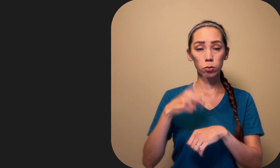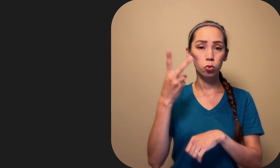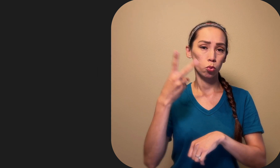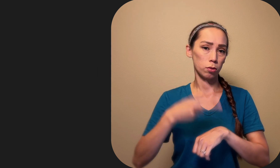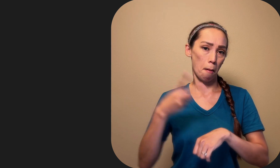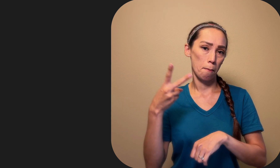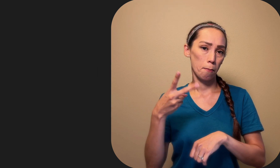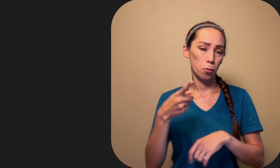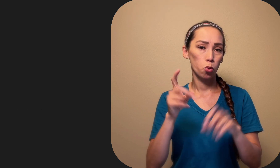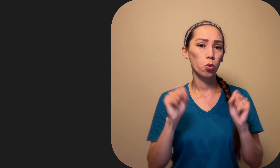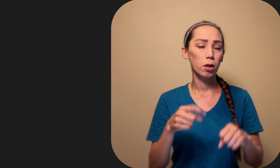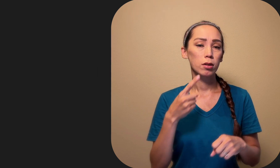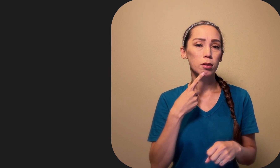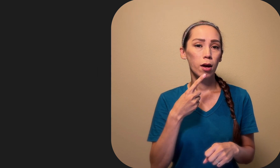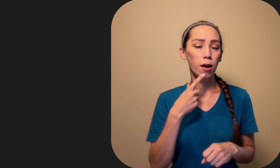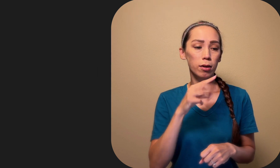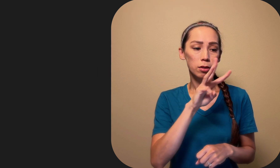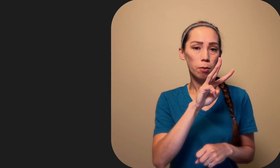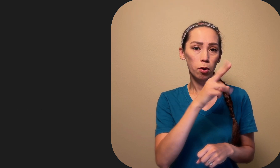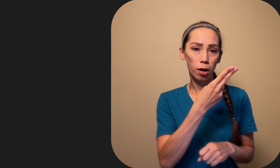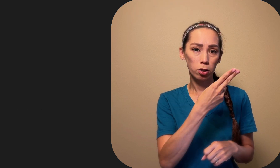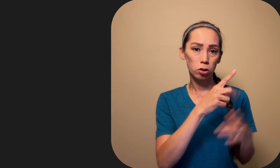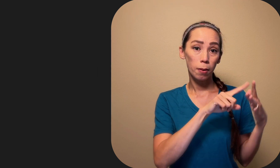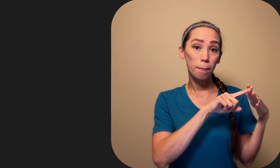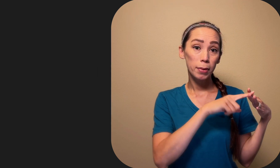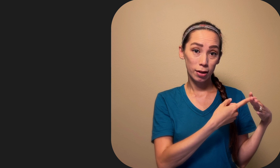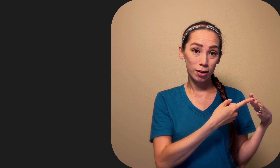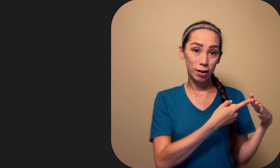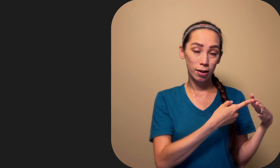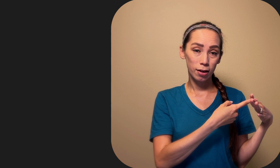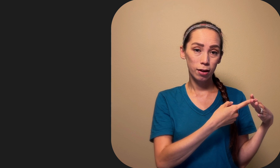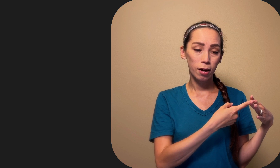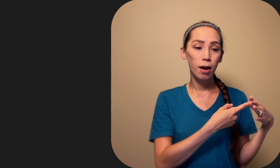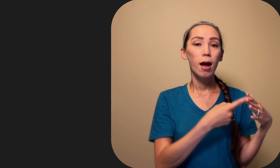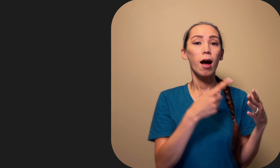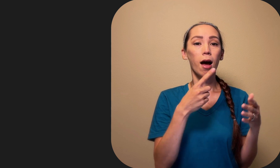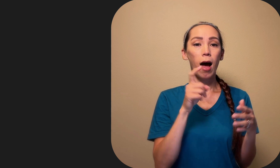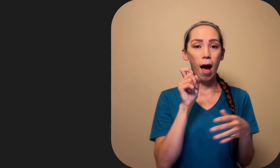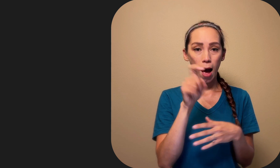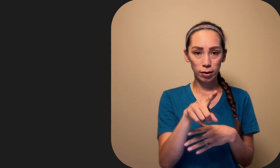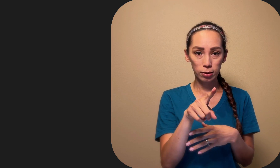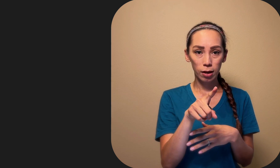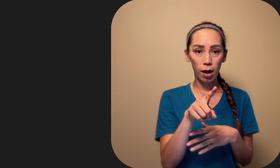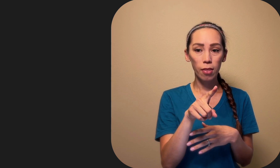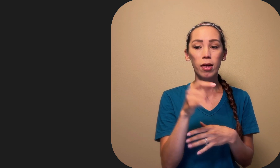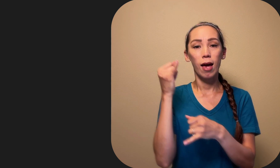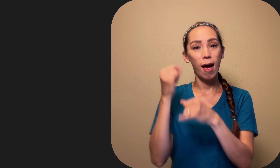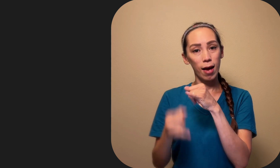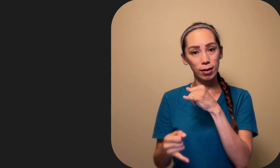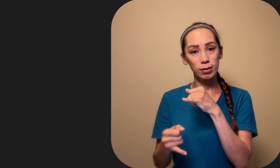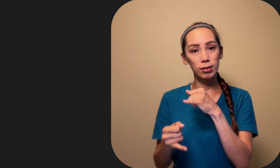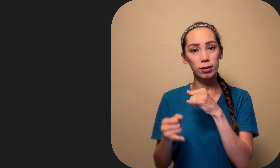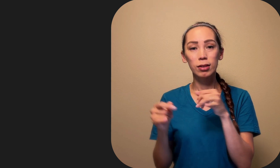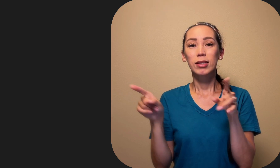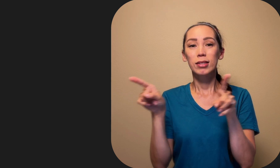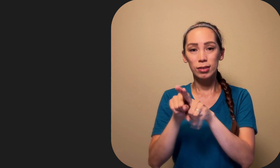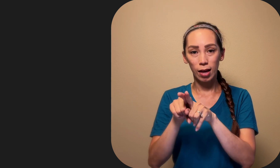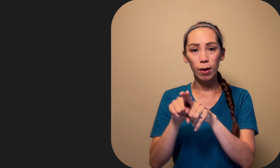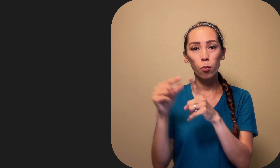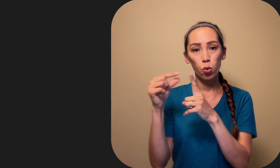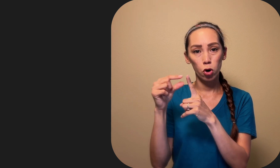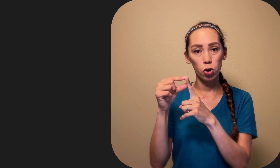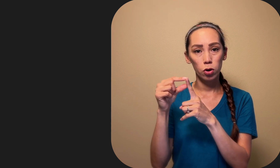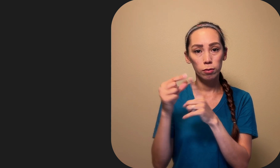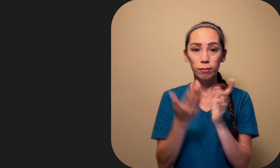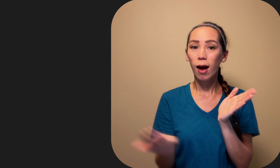Other times it is used twice. You would use the WH word at the beginning and ask the question and then end